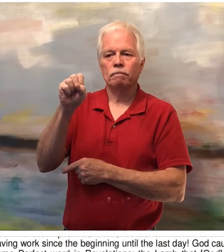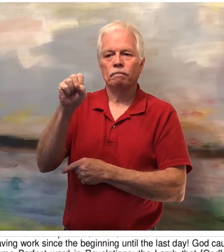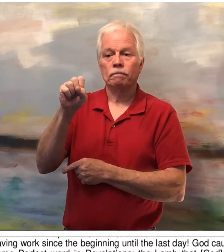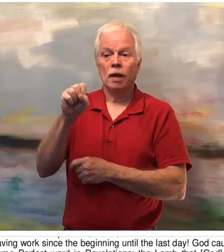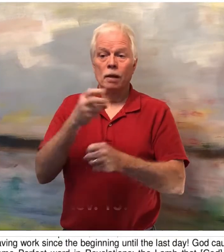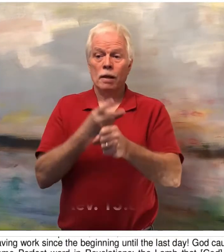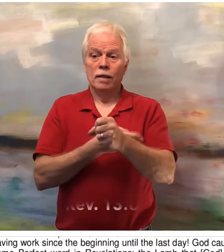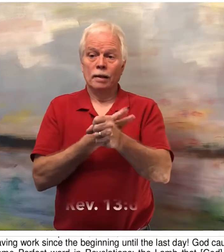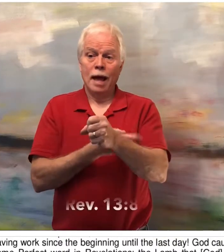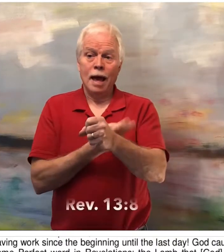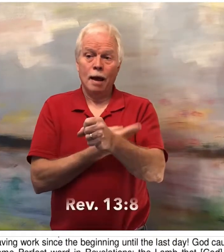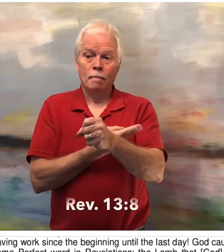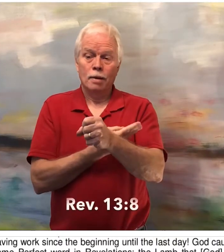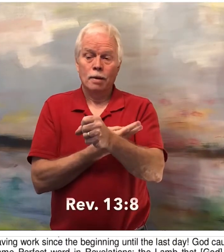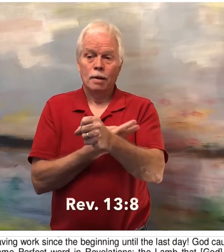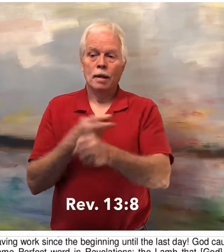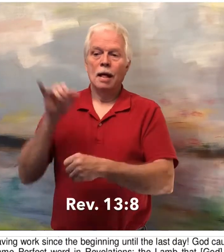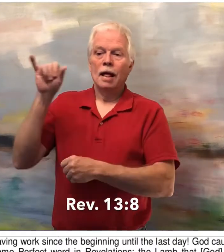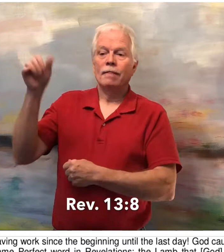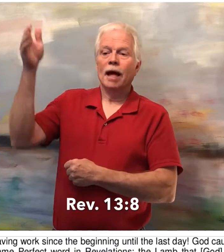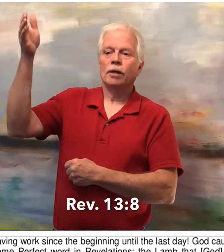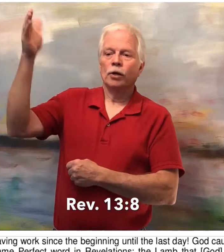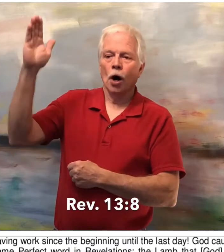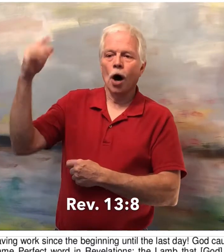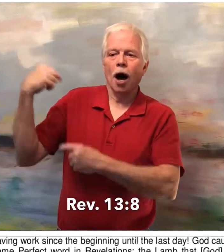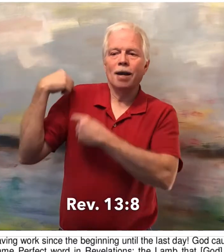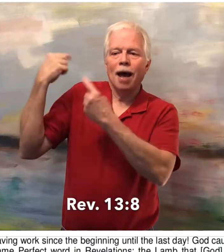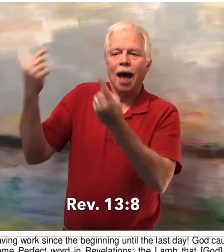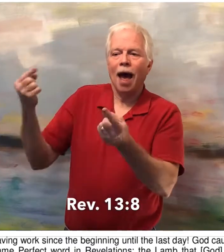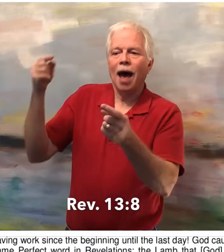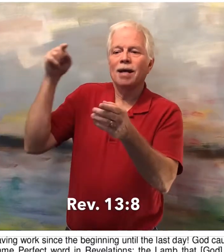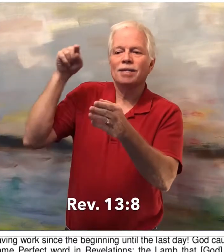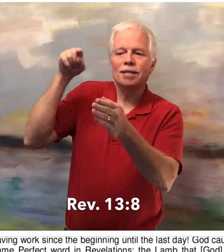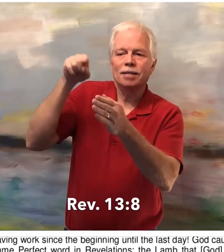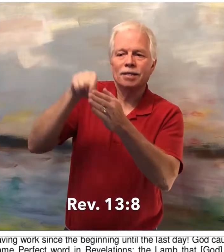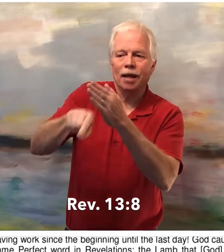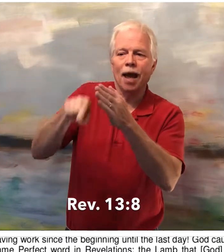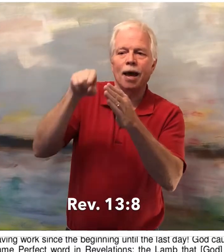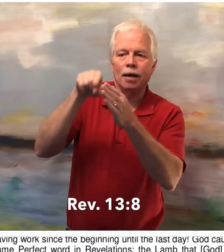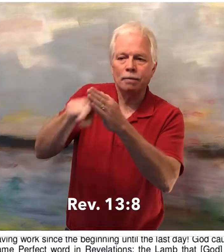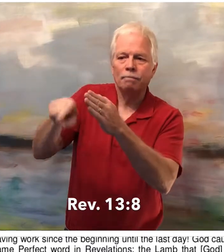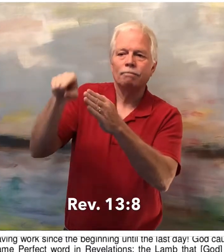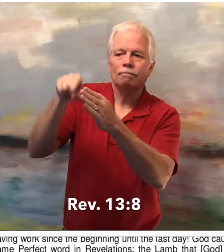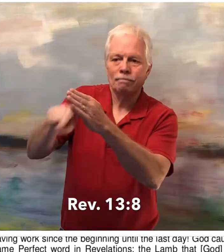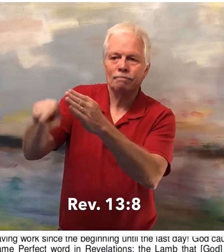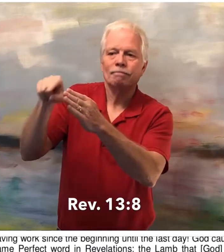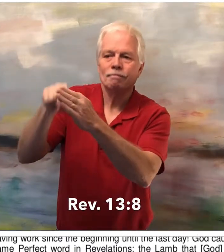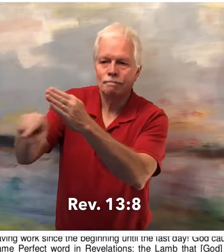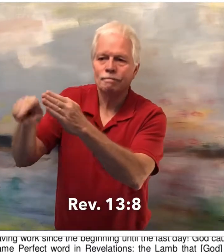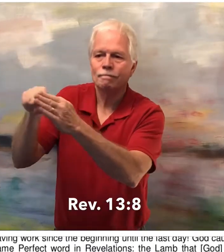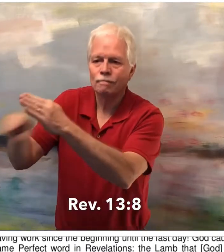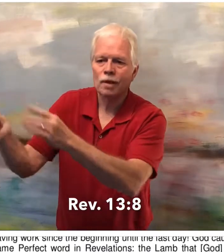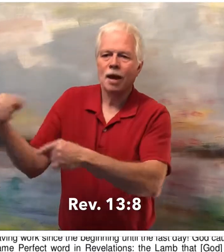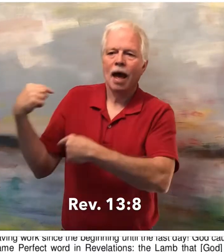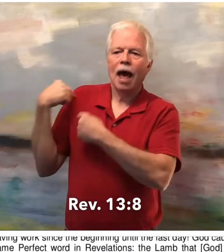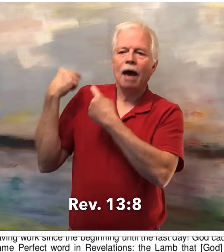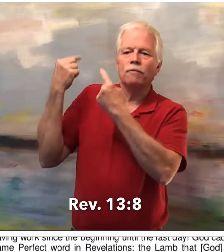The lamb that God has slain ever